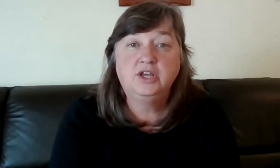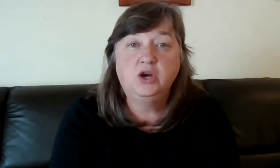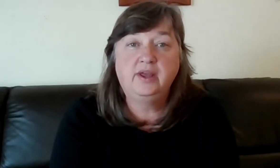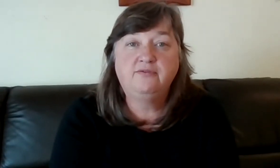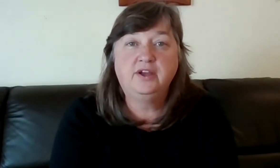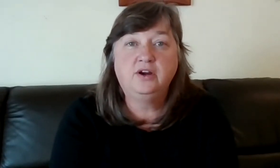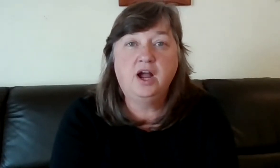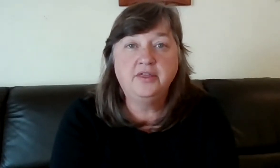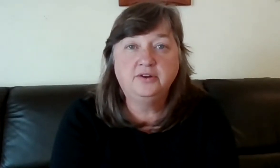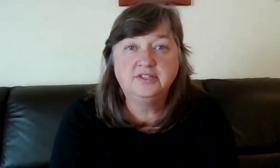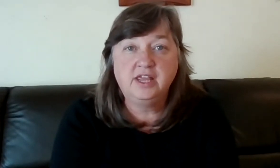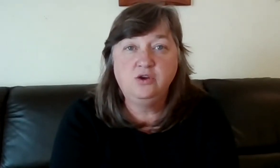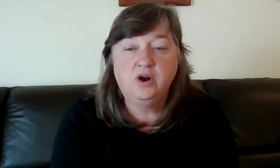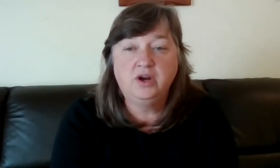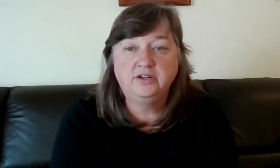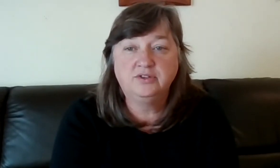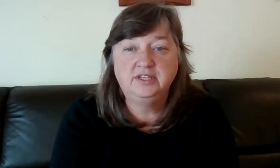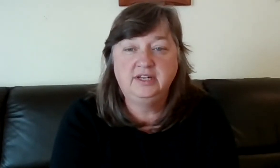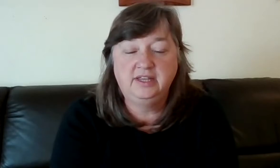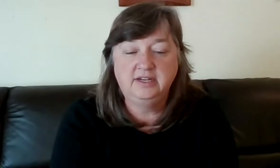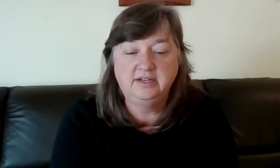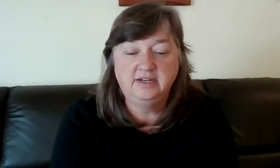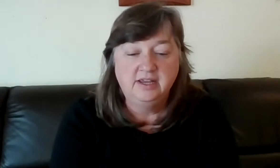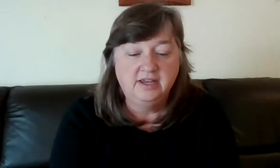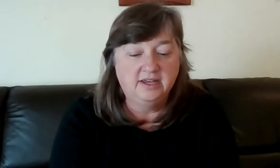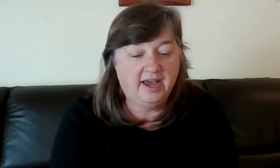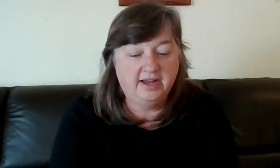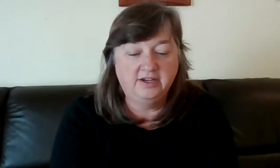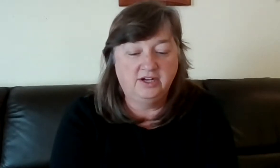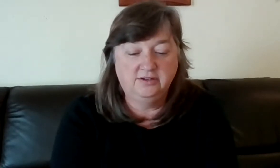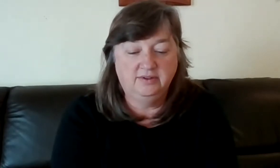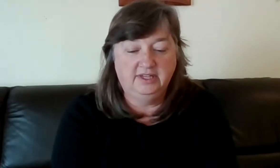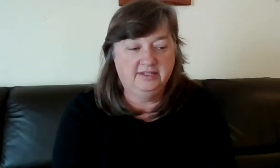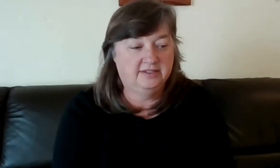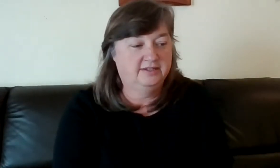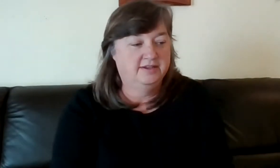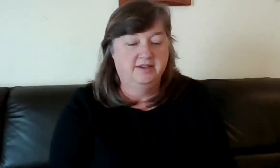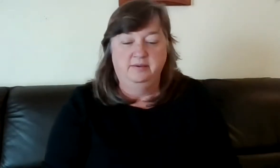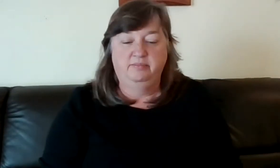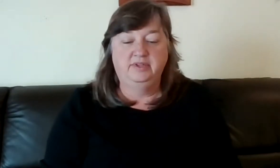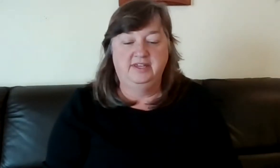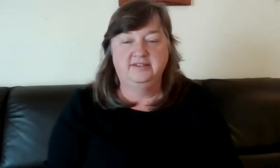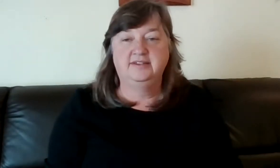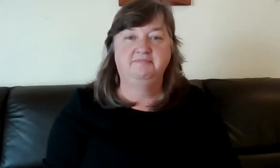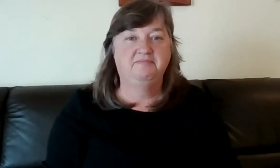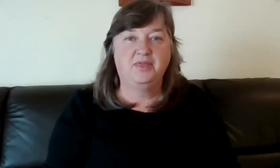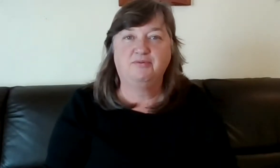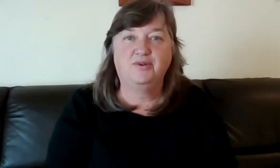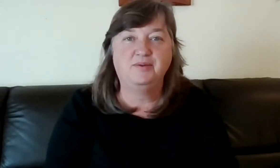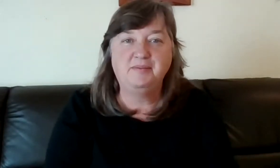So if there are others that you are interested in adding onto the list, please throw them up